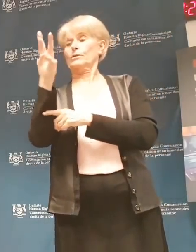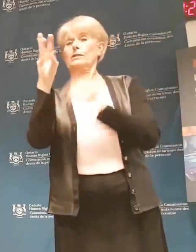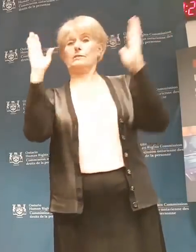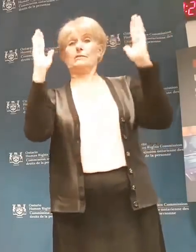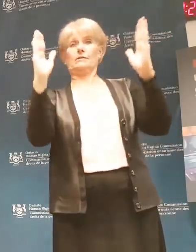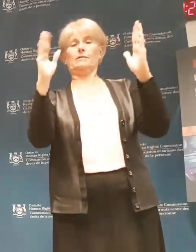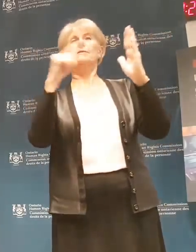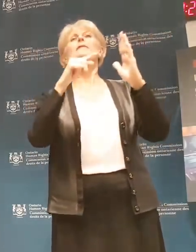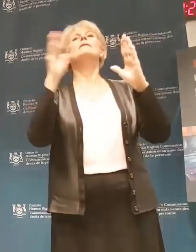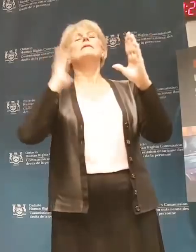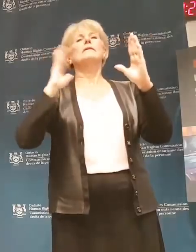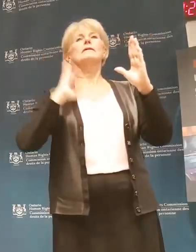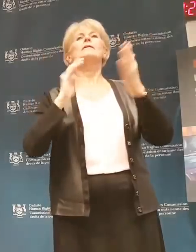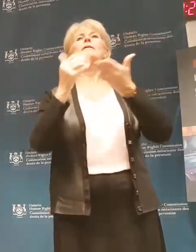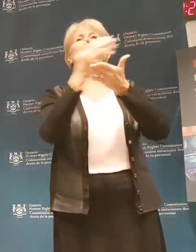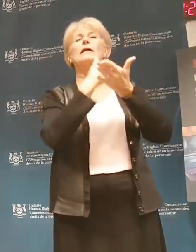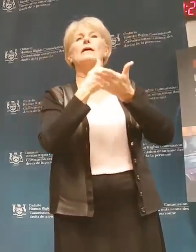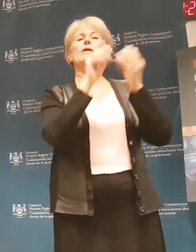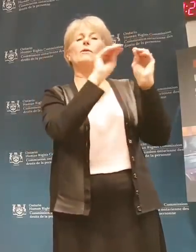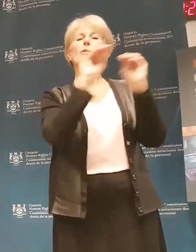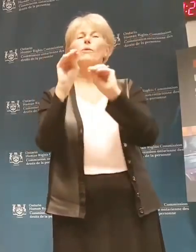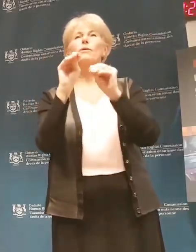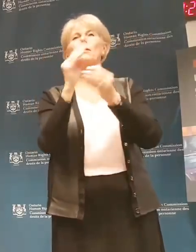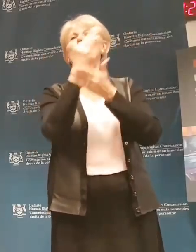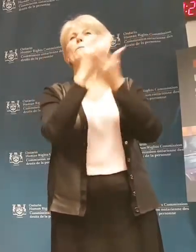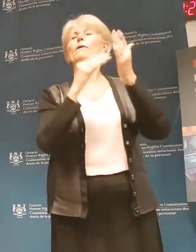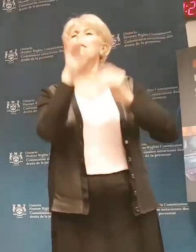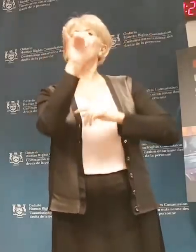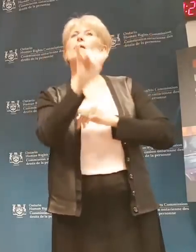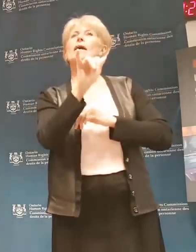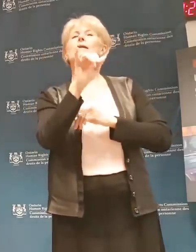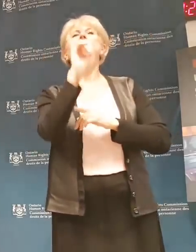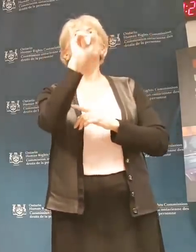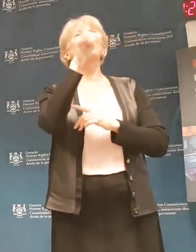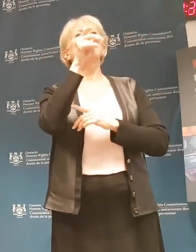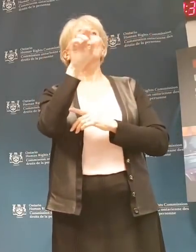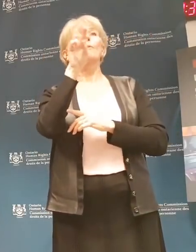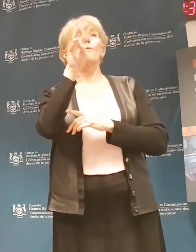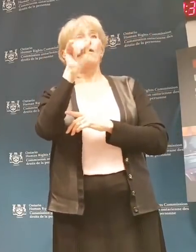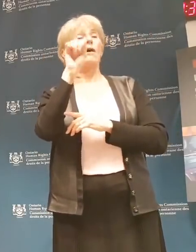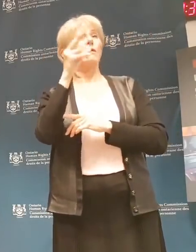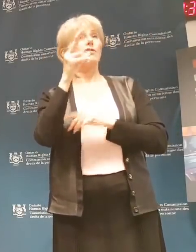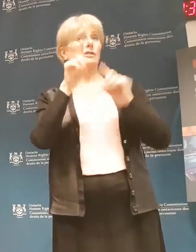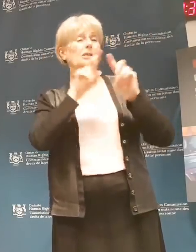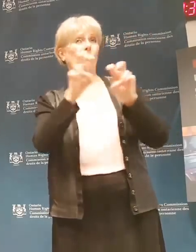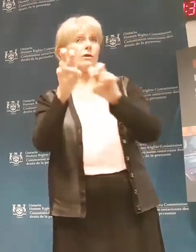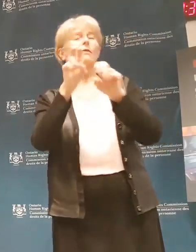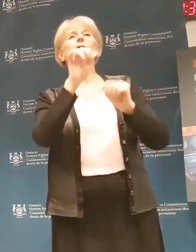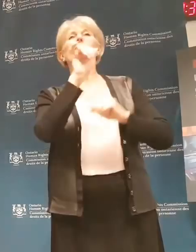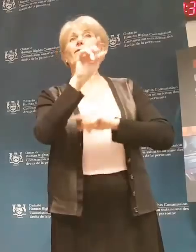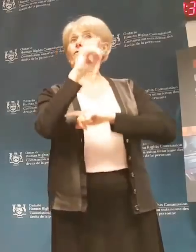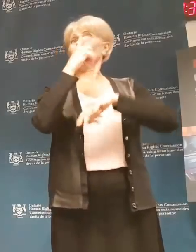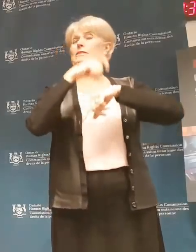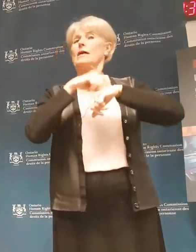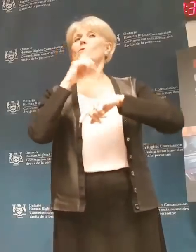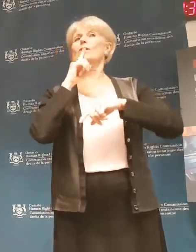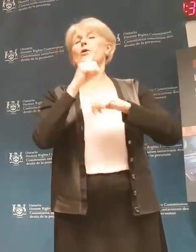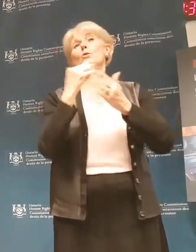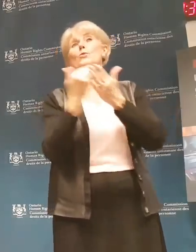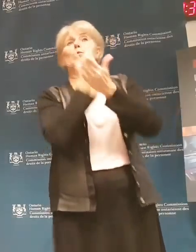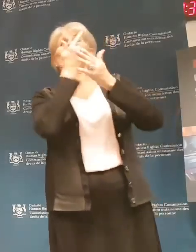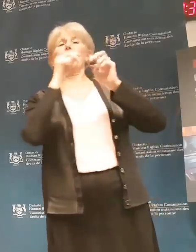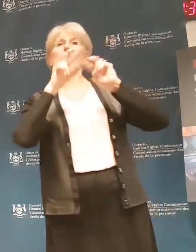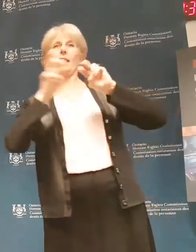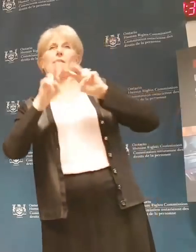was previously collected and coded as part of the IPRWASH inquiry. This is the first time, however, it's a new